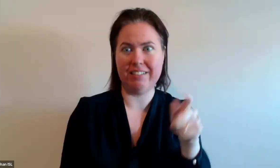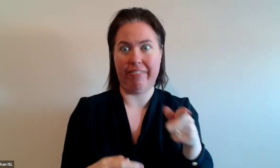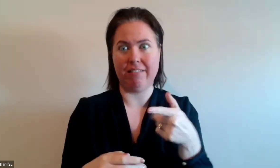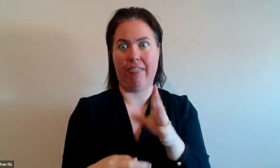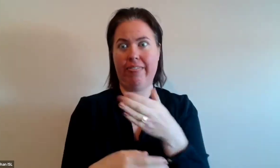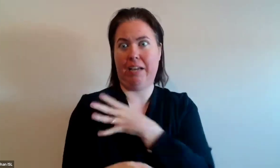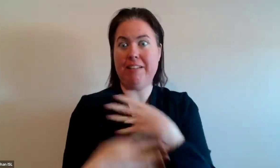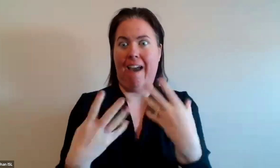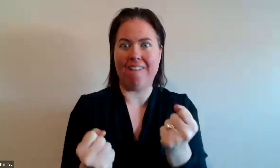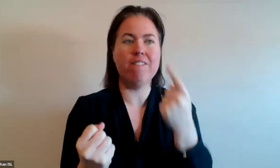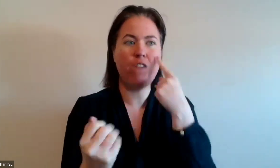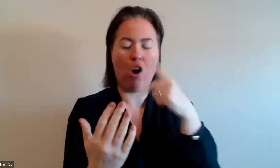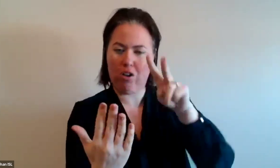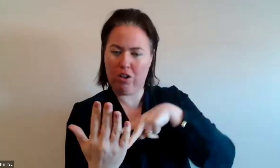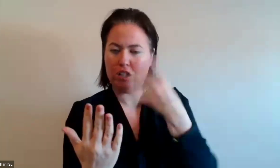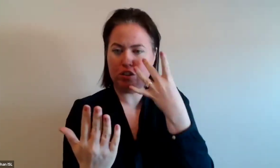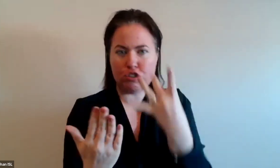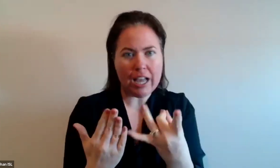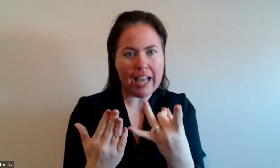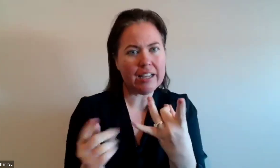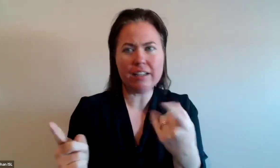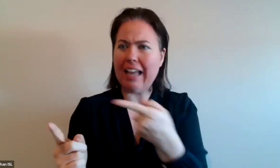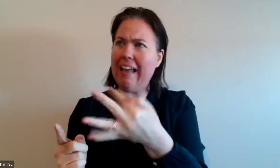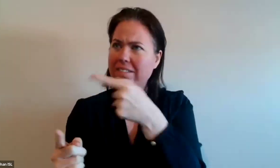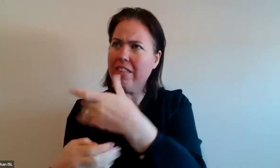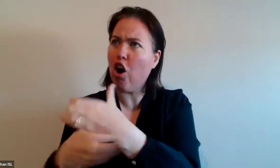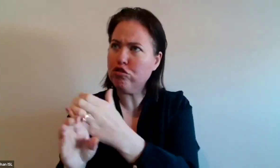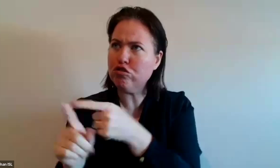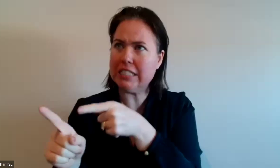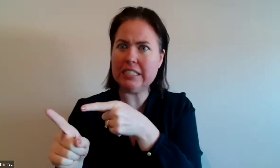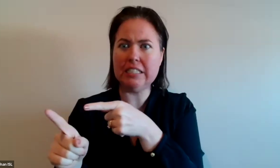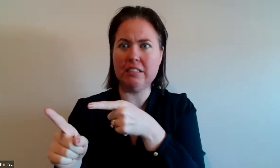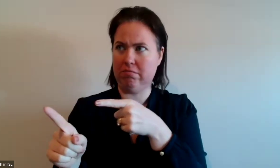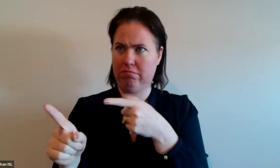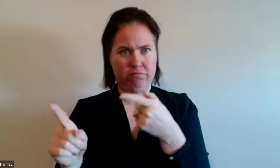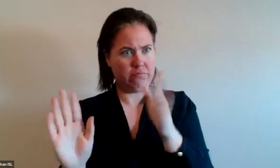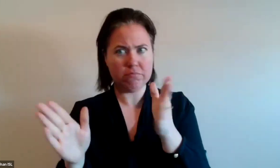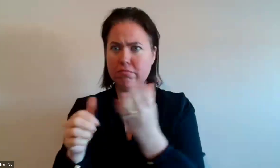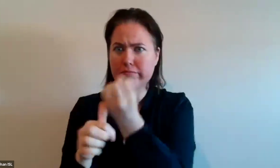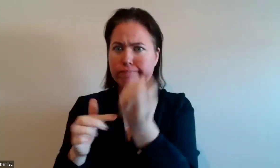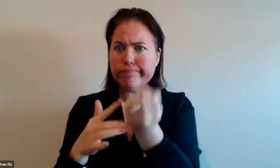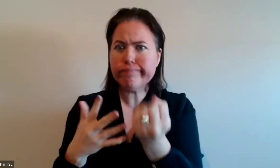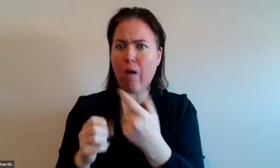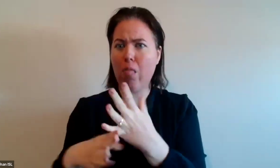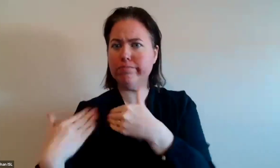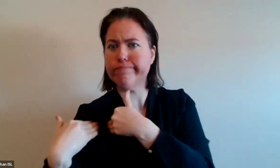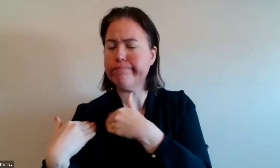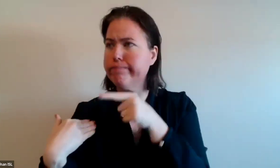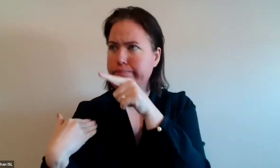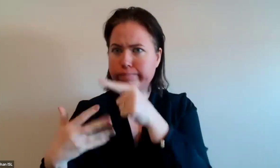to check whether a member state fulfills its obligations under